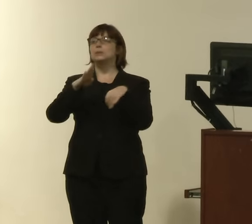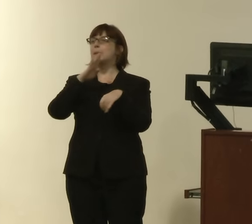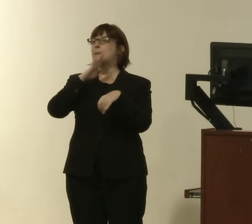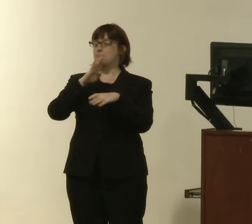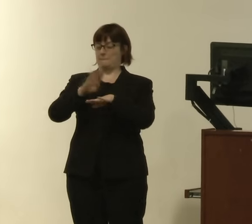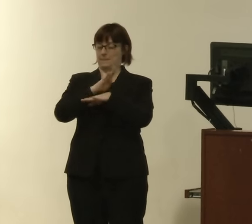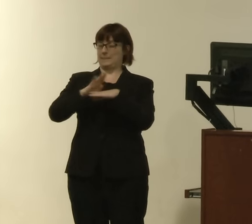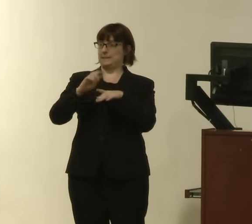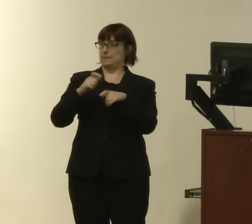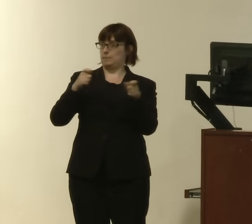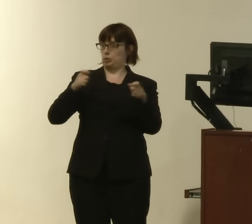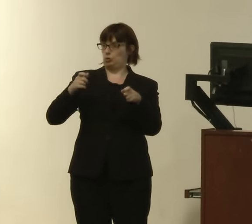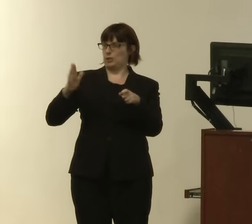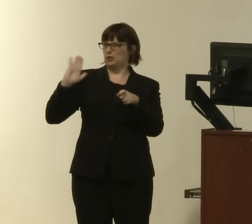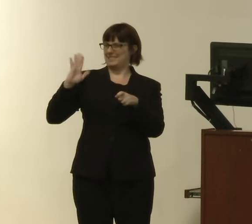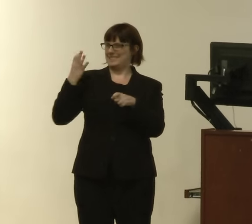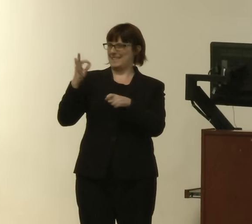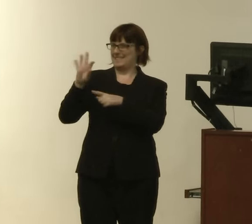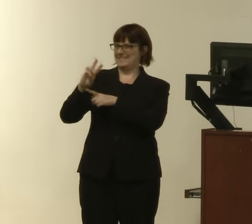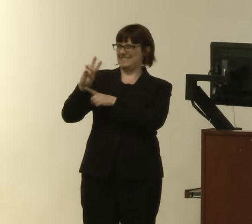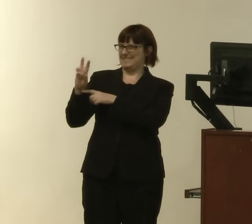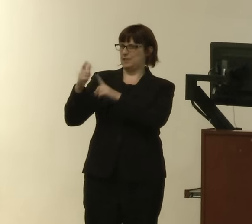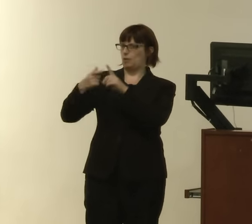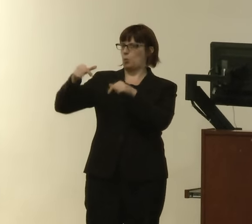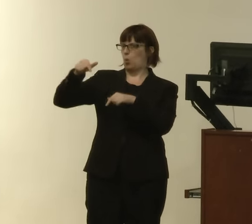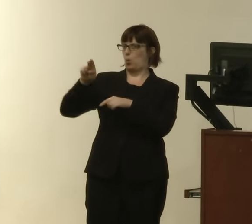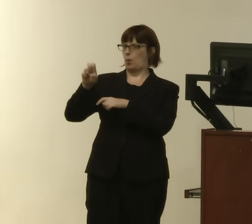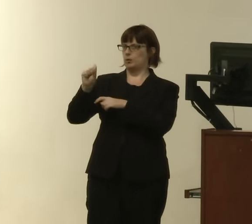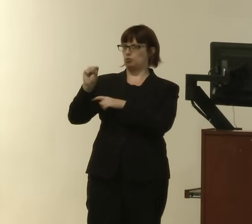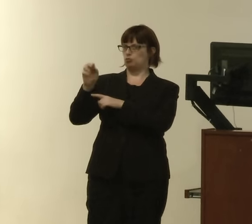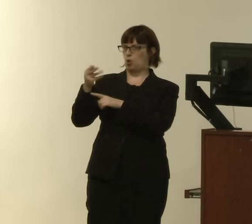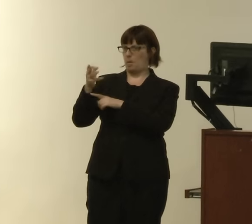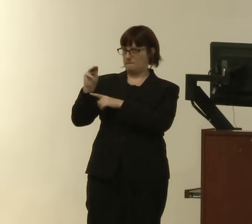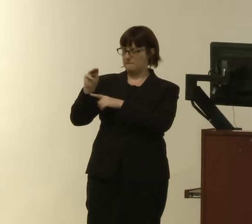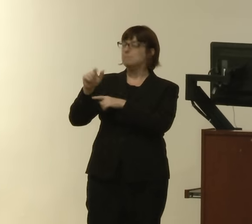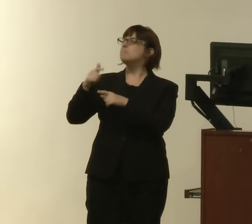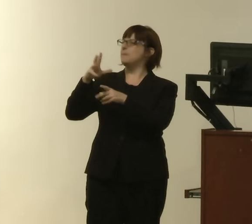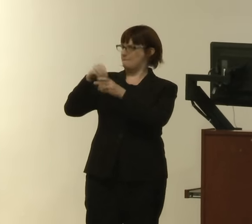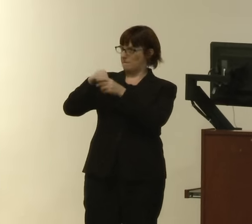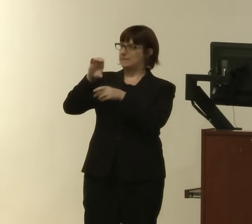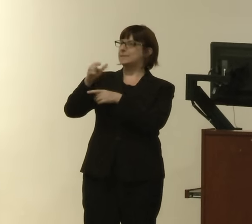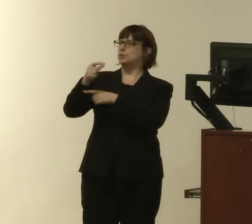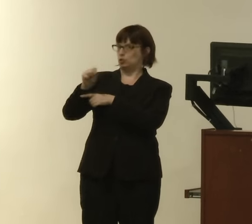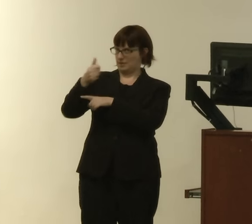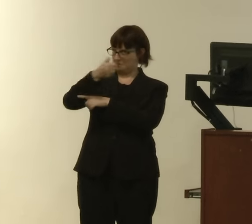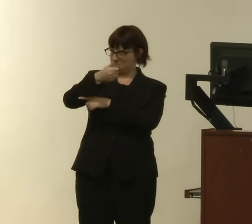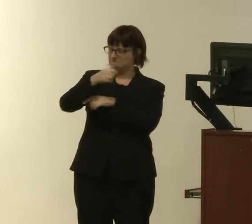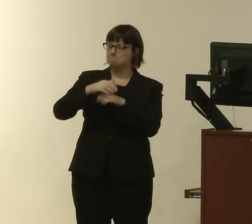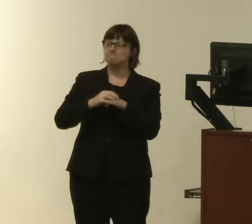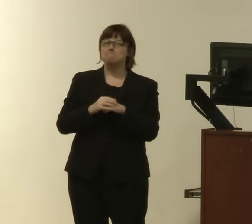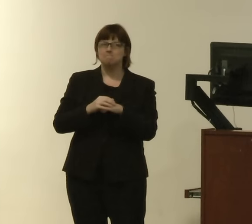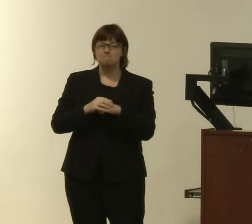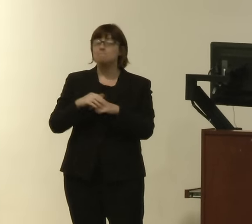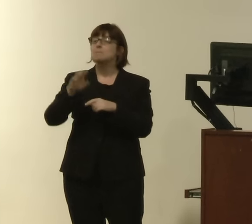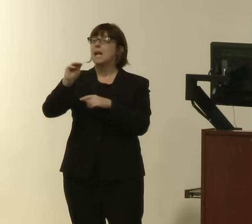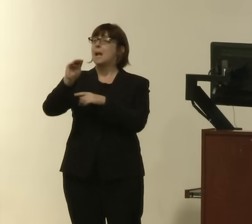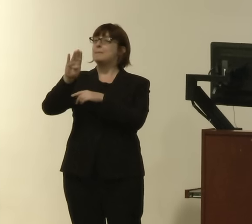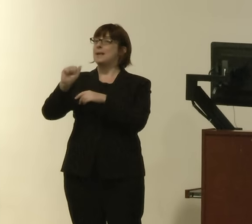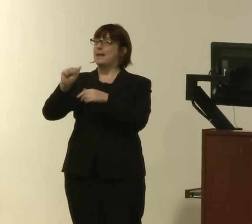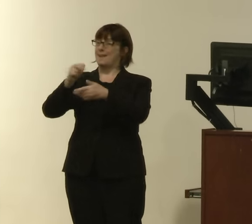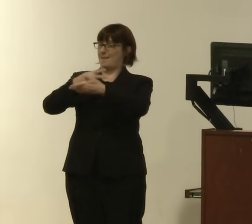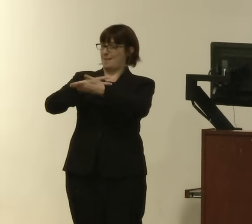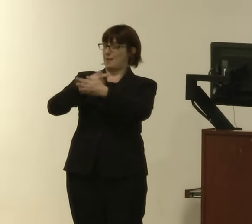in 1966 after having completed the course of study at the College of General Studies. He received an MBA degree